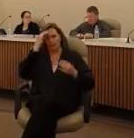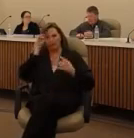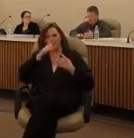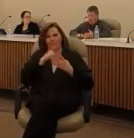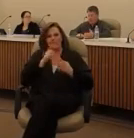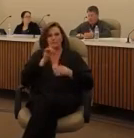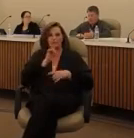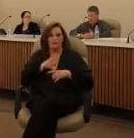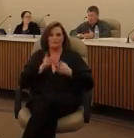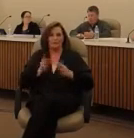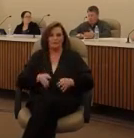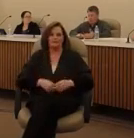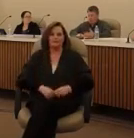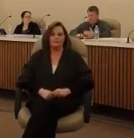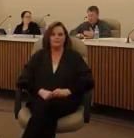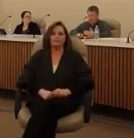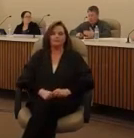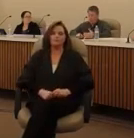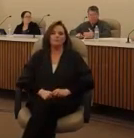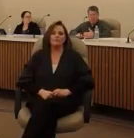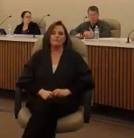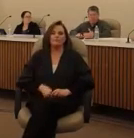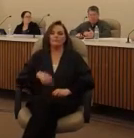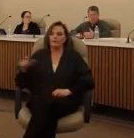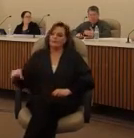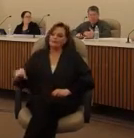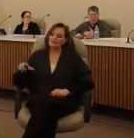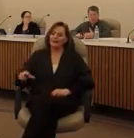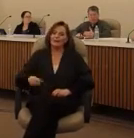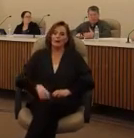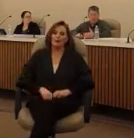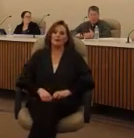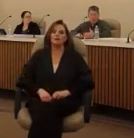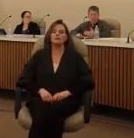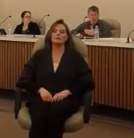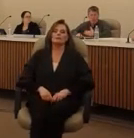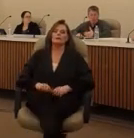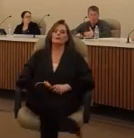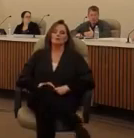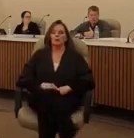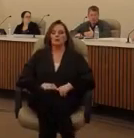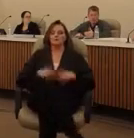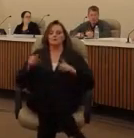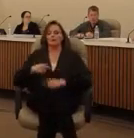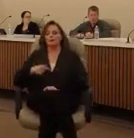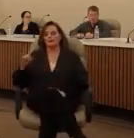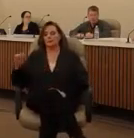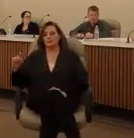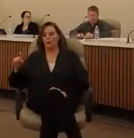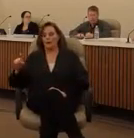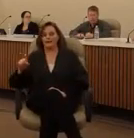But again, part of the side thing of the sidewalk too, though, is it gets them off of the shoulder and onto the